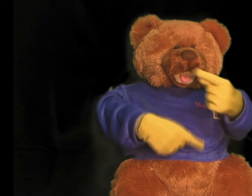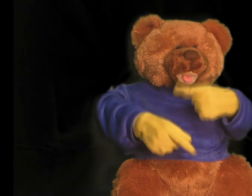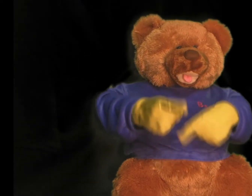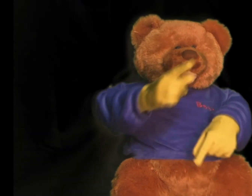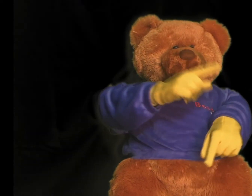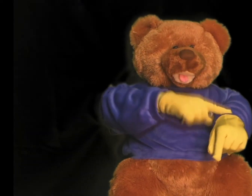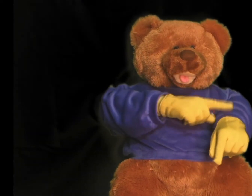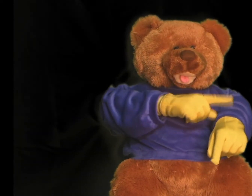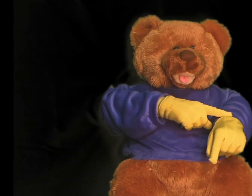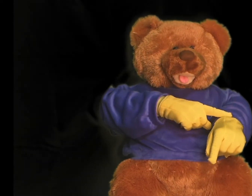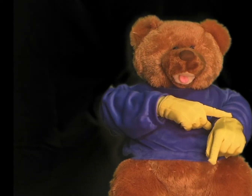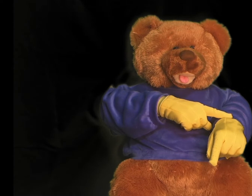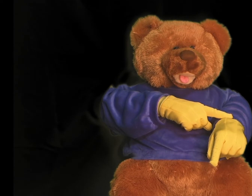Signing time!